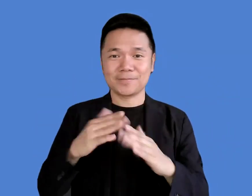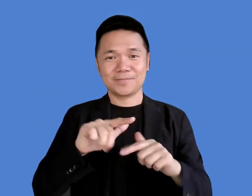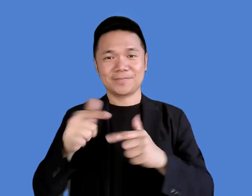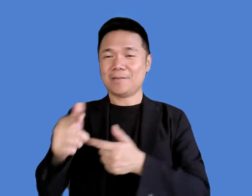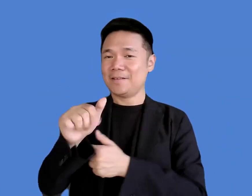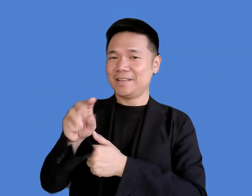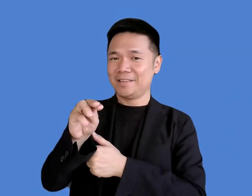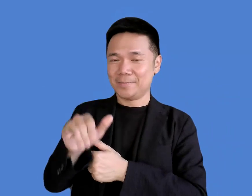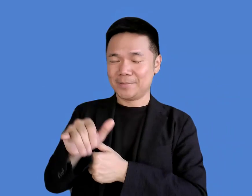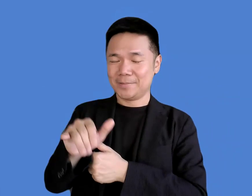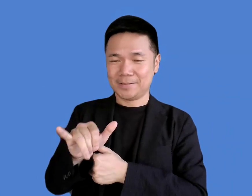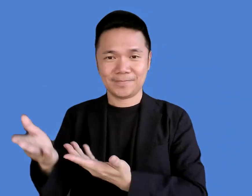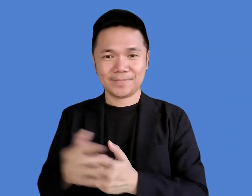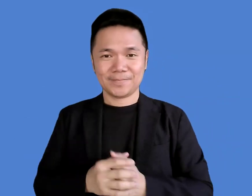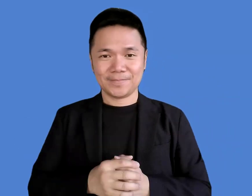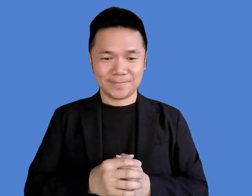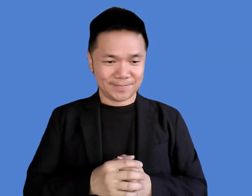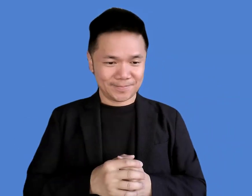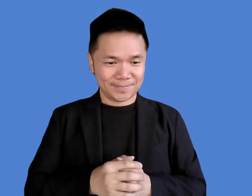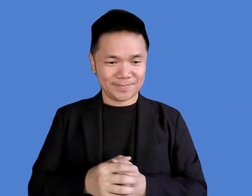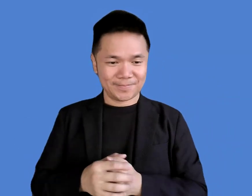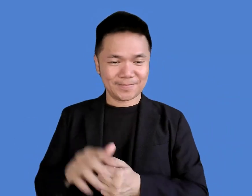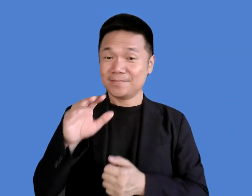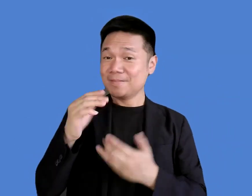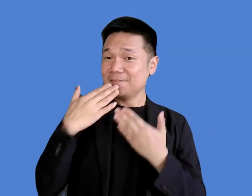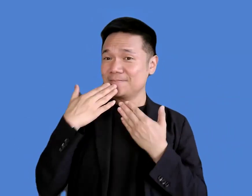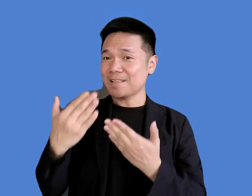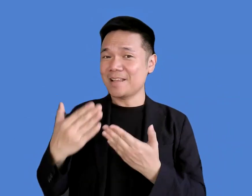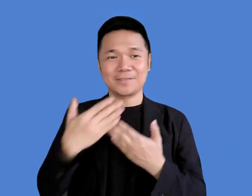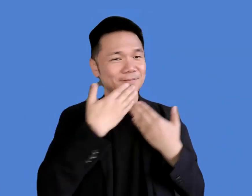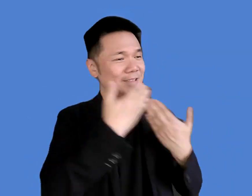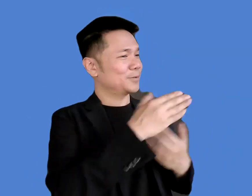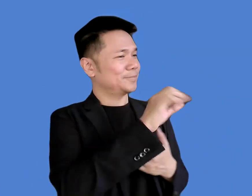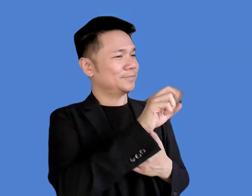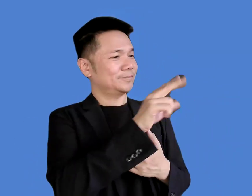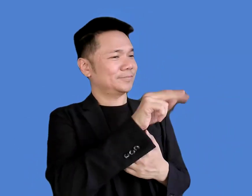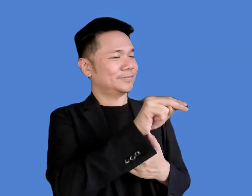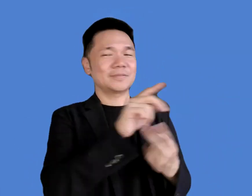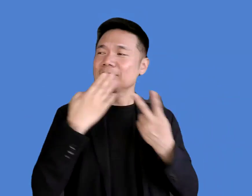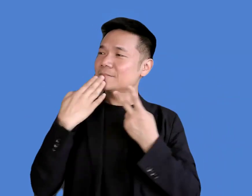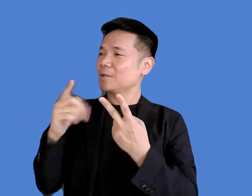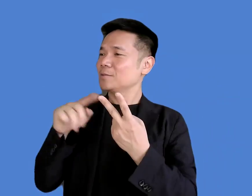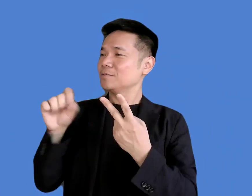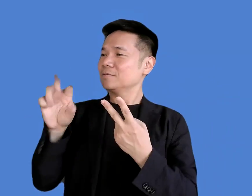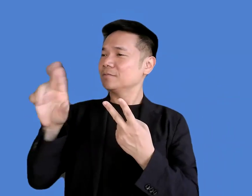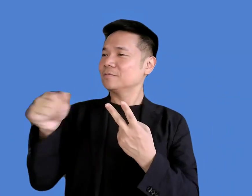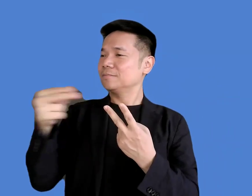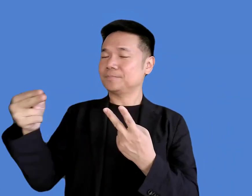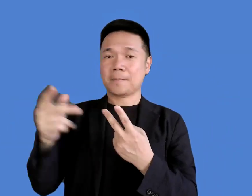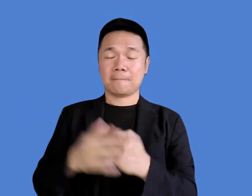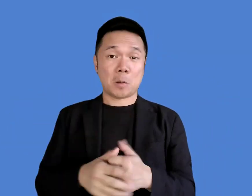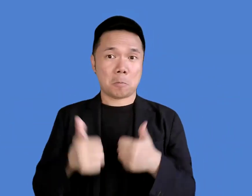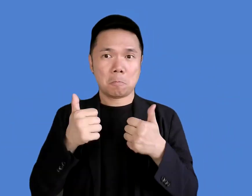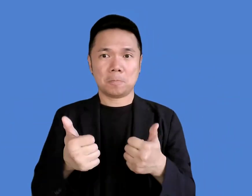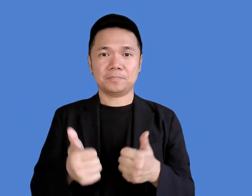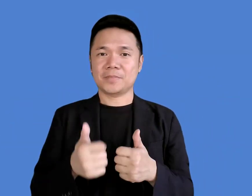you. Great. Thank you so much for joining us, Susan, and also to Sarah. You've really set us off for